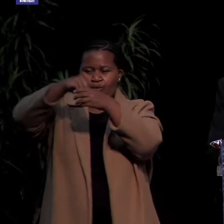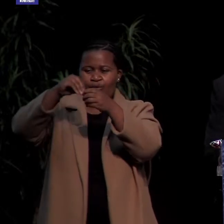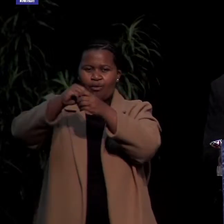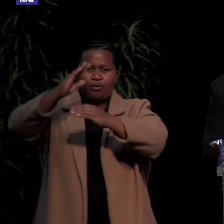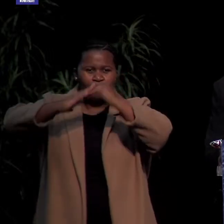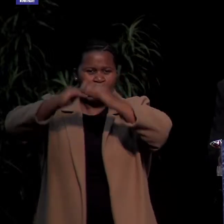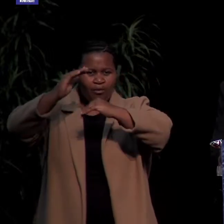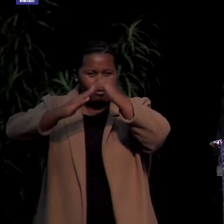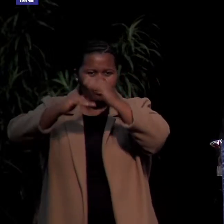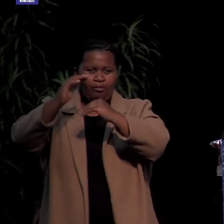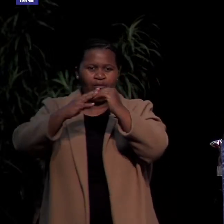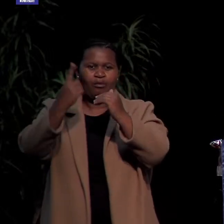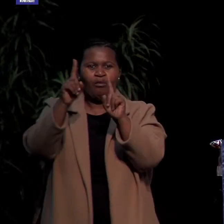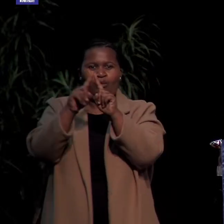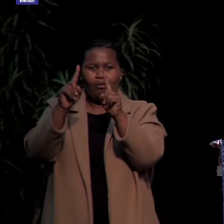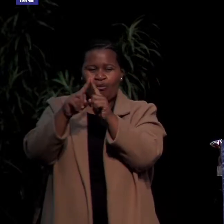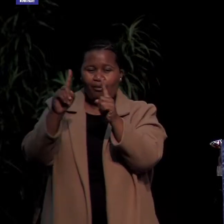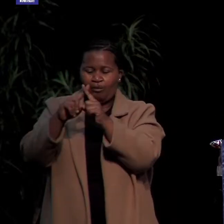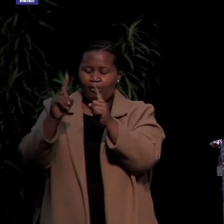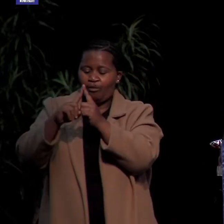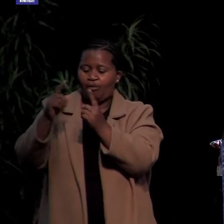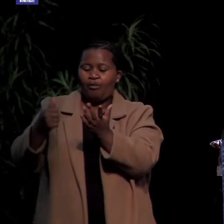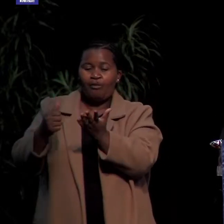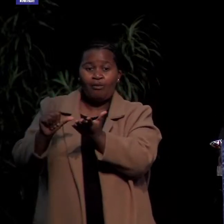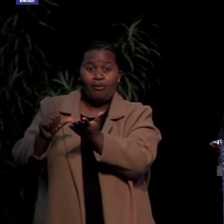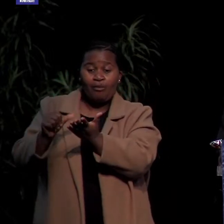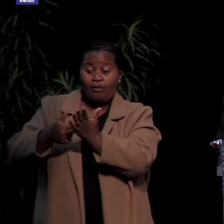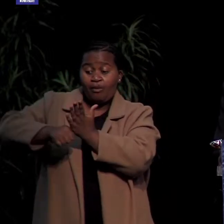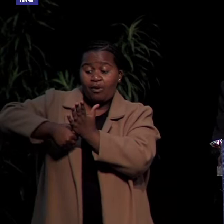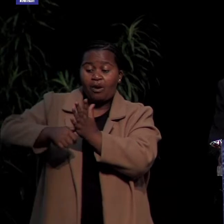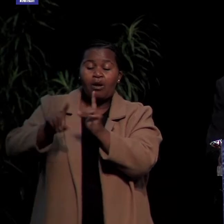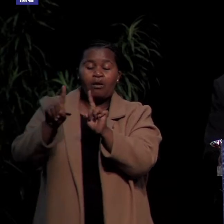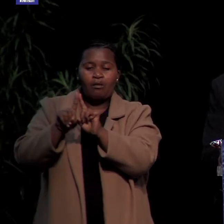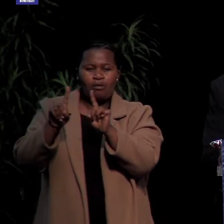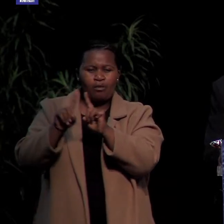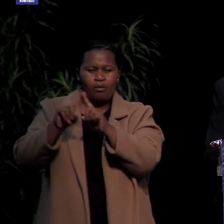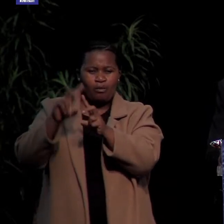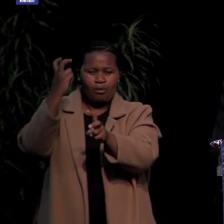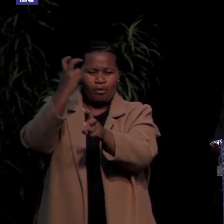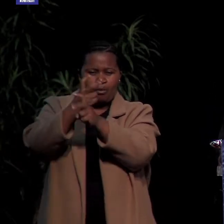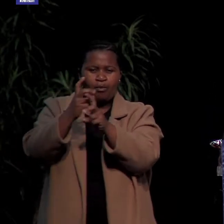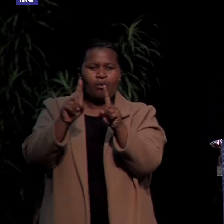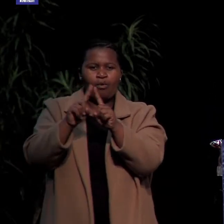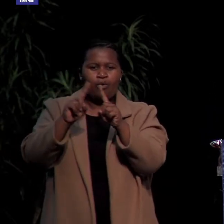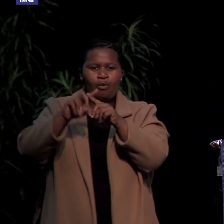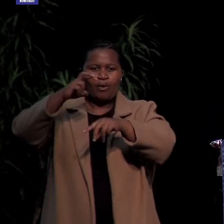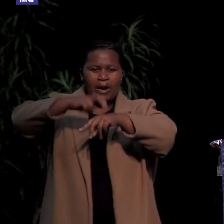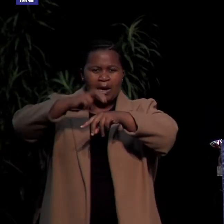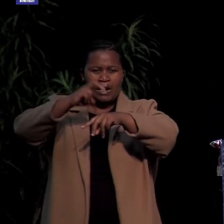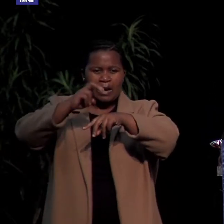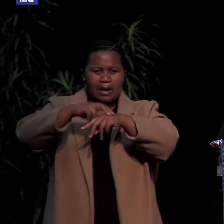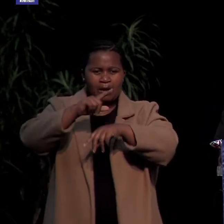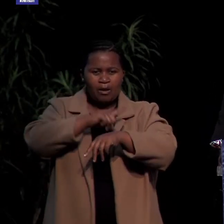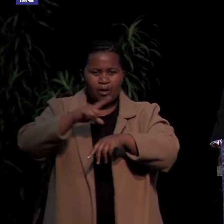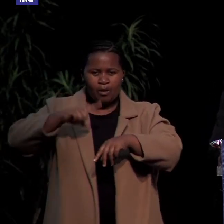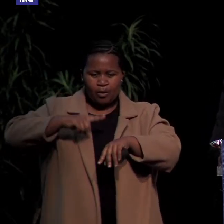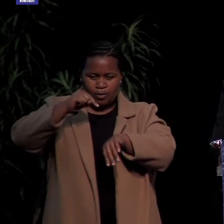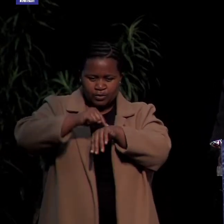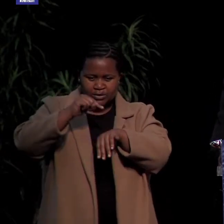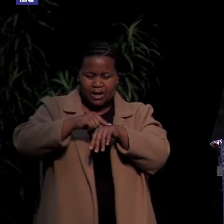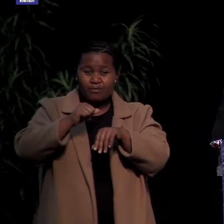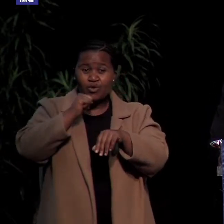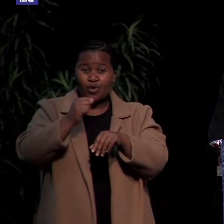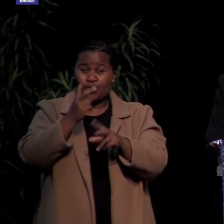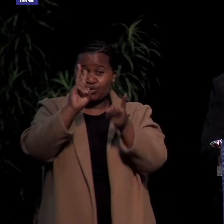reconstruction and rehabilitation grant. These projects are significantly more complex and require construction periods longer than